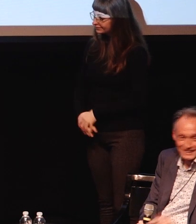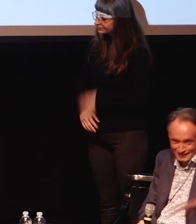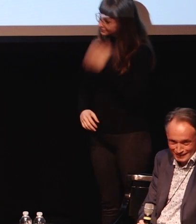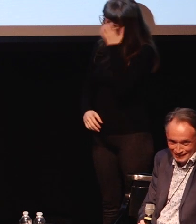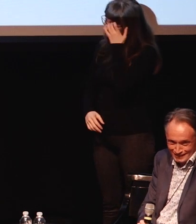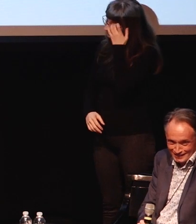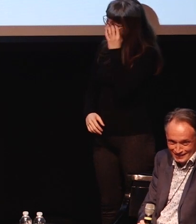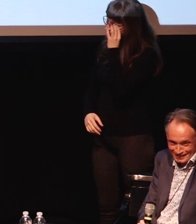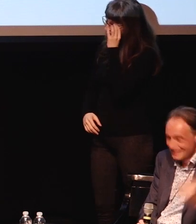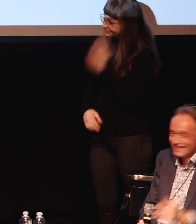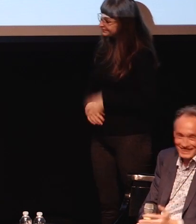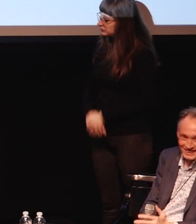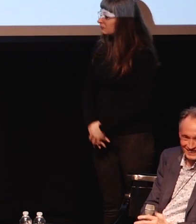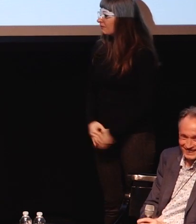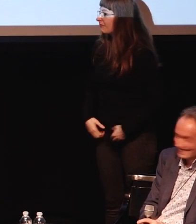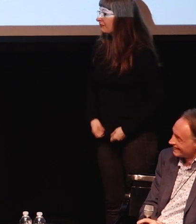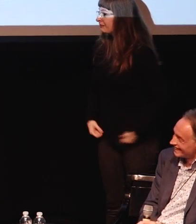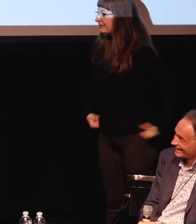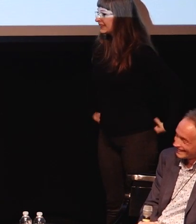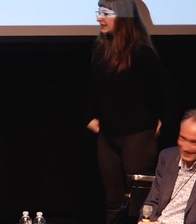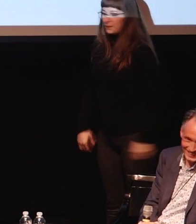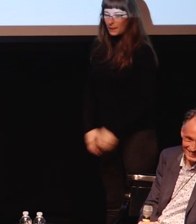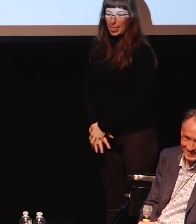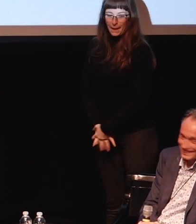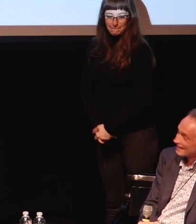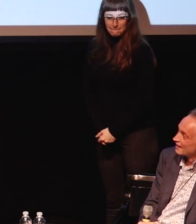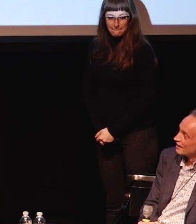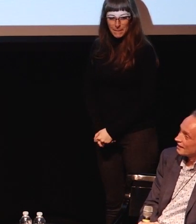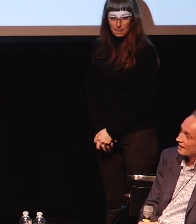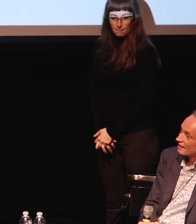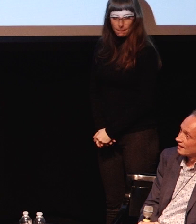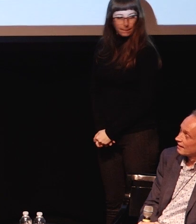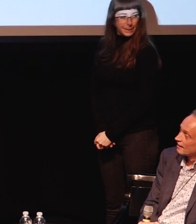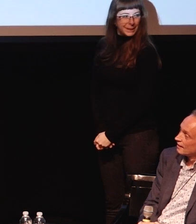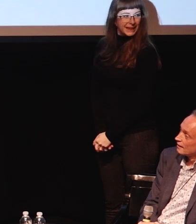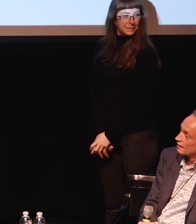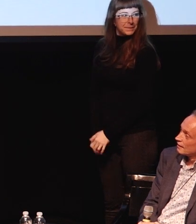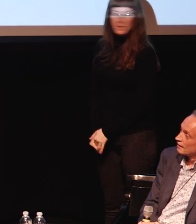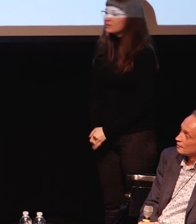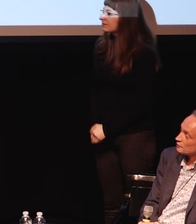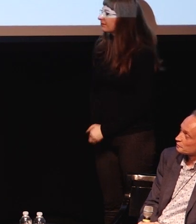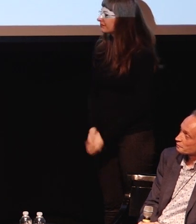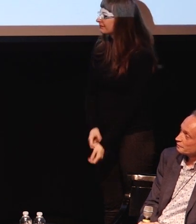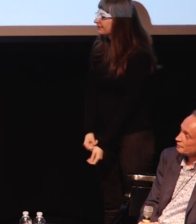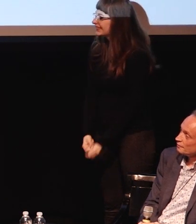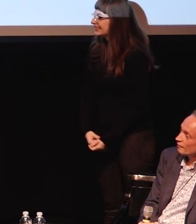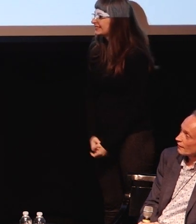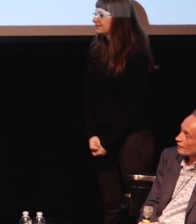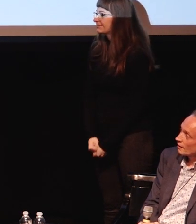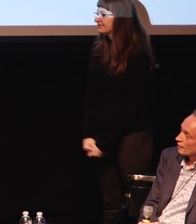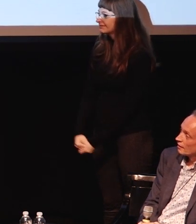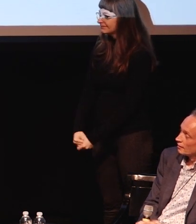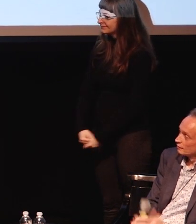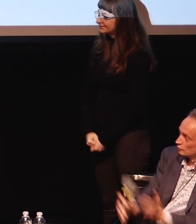Come celebrate with us upstairs in the lobby a little longer. We're here all week, so please join us and please tell your friends. Give it up